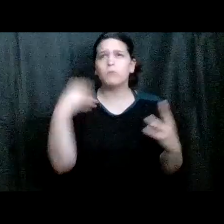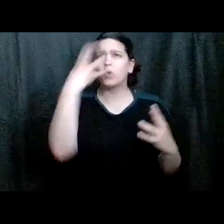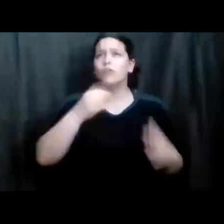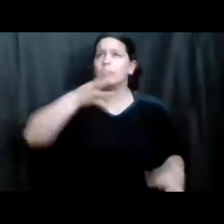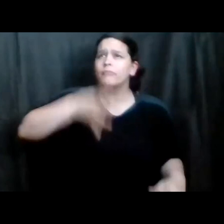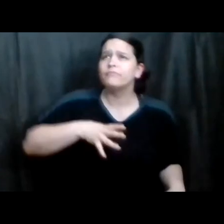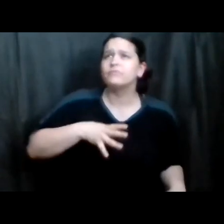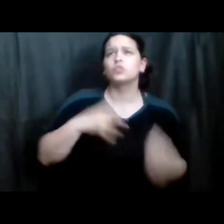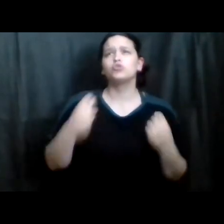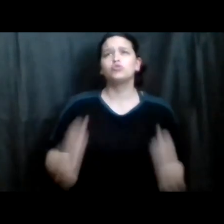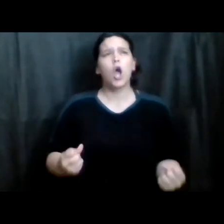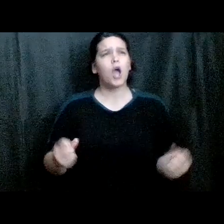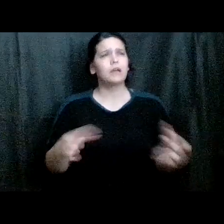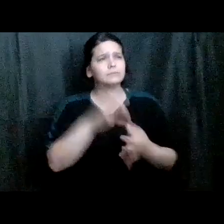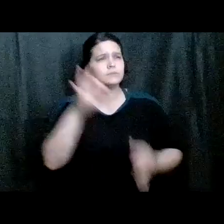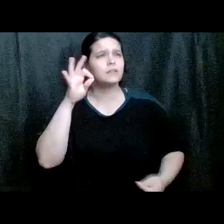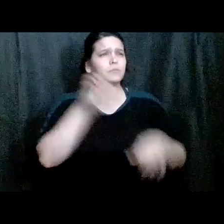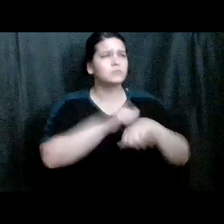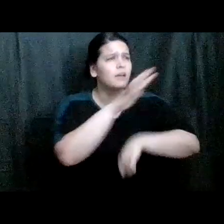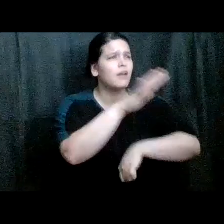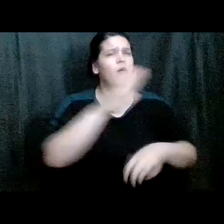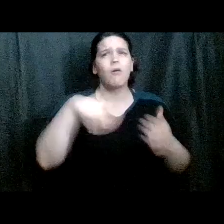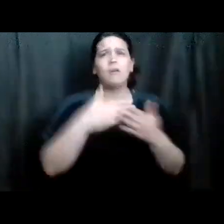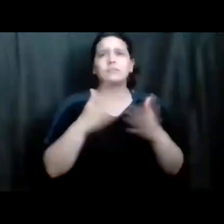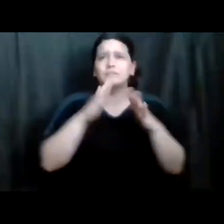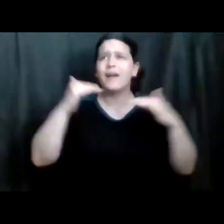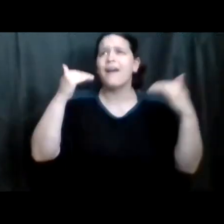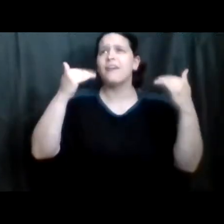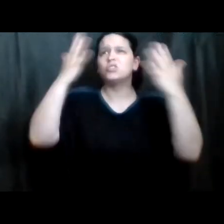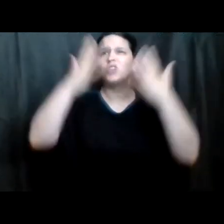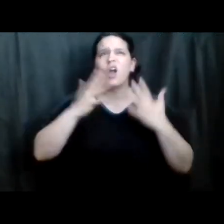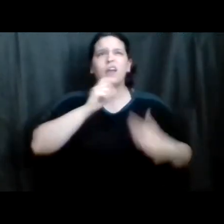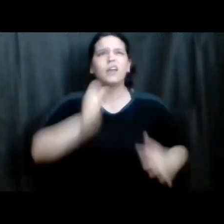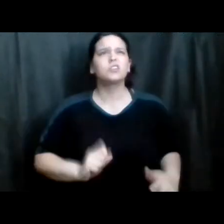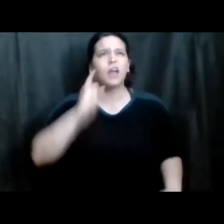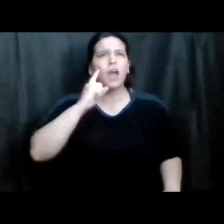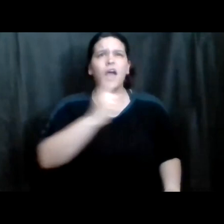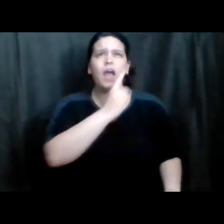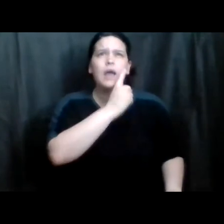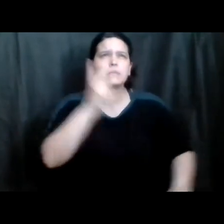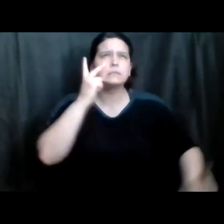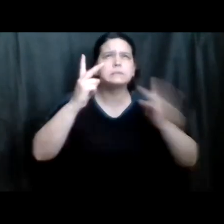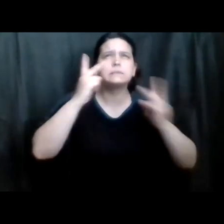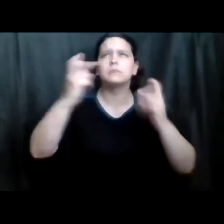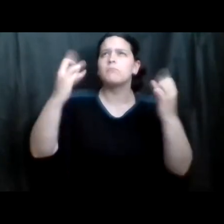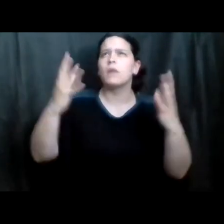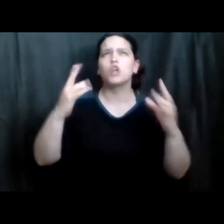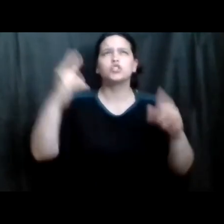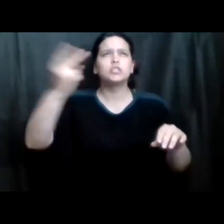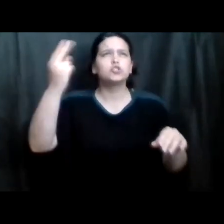montaña, all smiles and dark ancient eyes, that has seen much history while they knowingly cultivate their